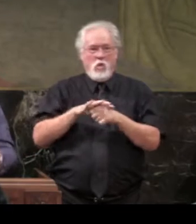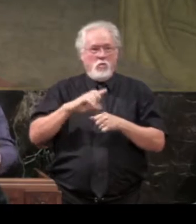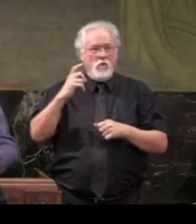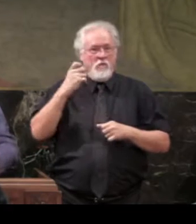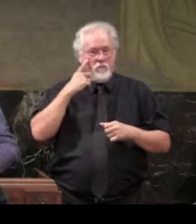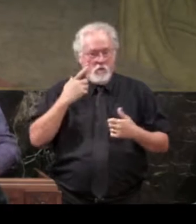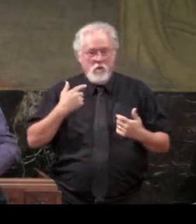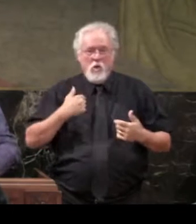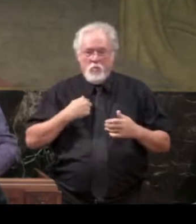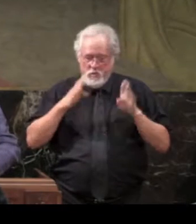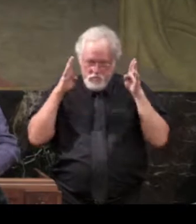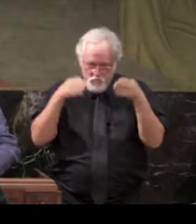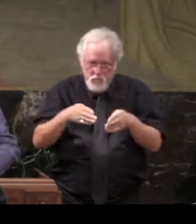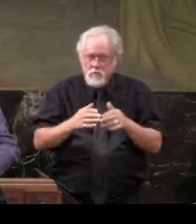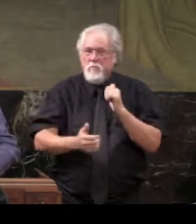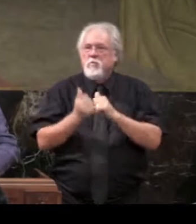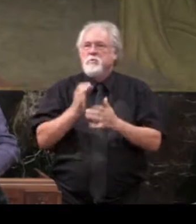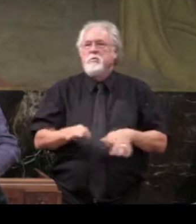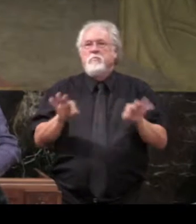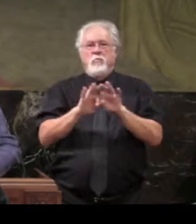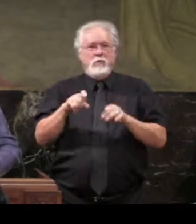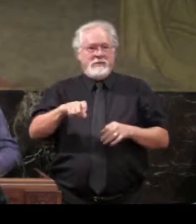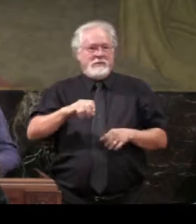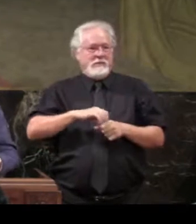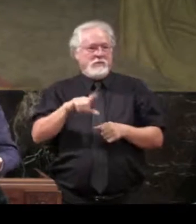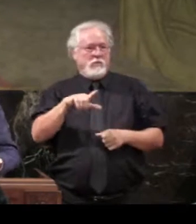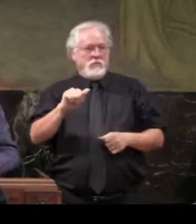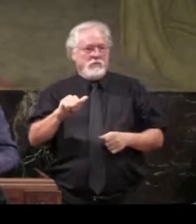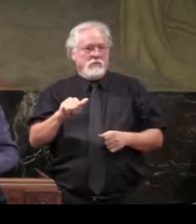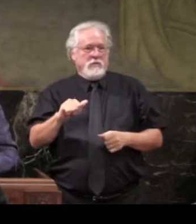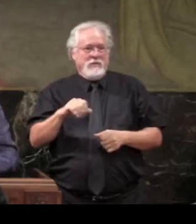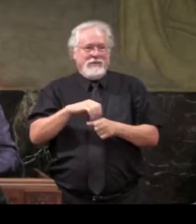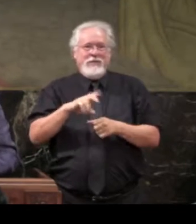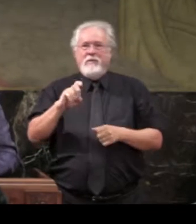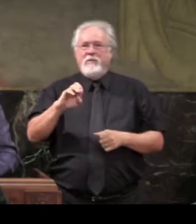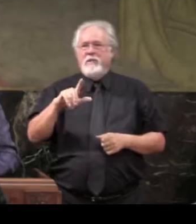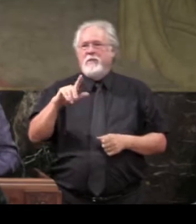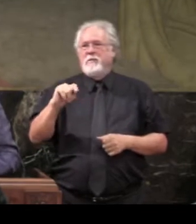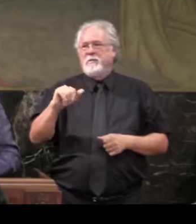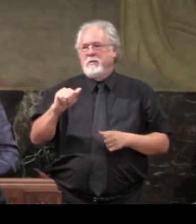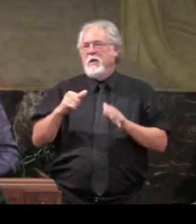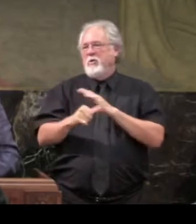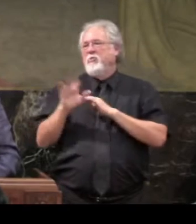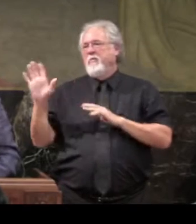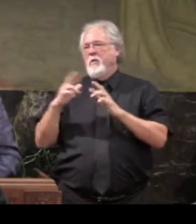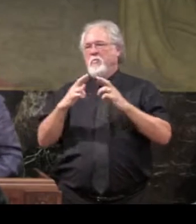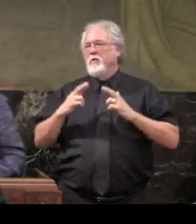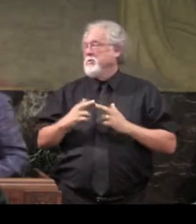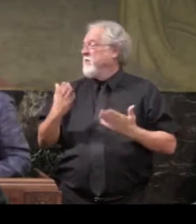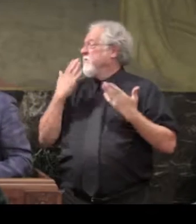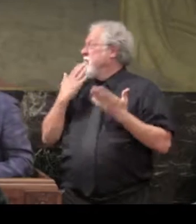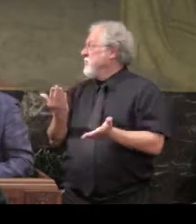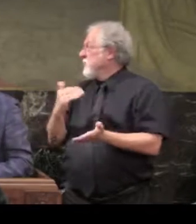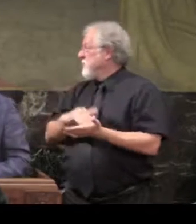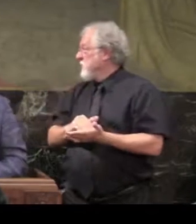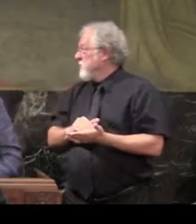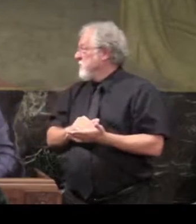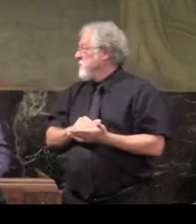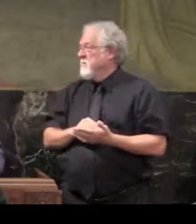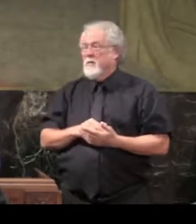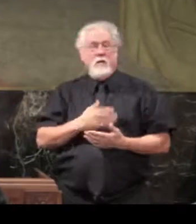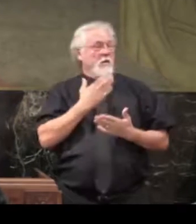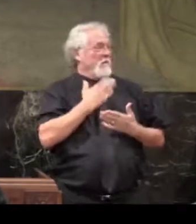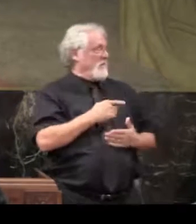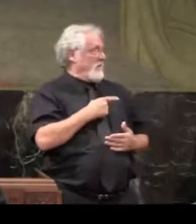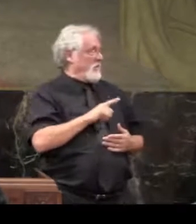pressing needs in the areas of the state that are within the Delta Regional Authority. So, Chris, again, I want to thank you very much. I